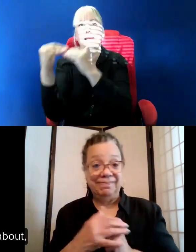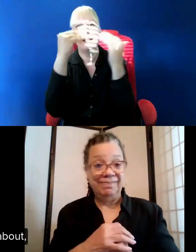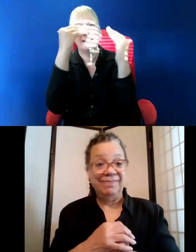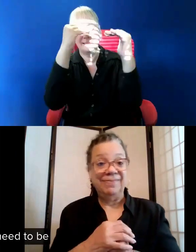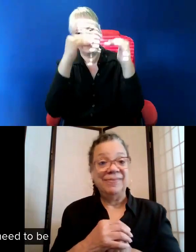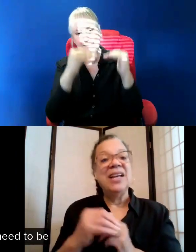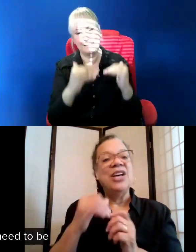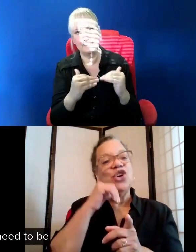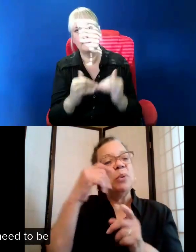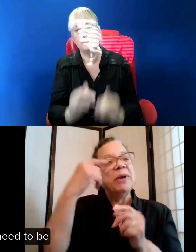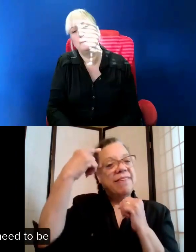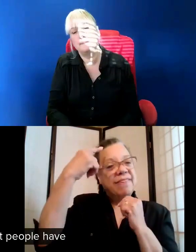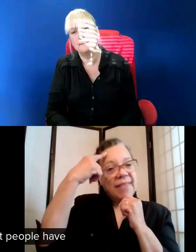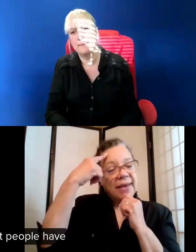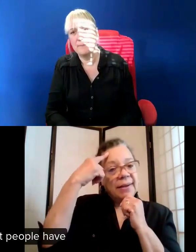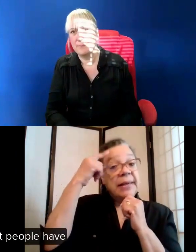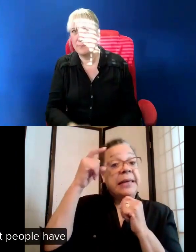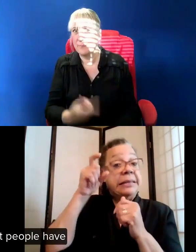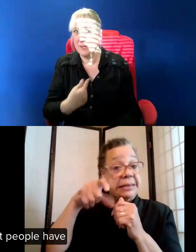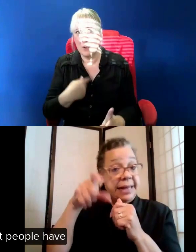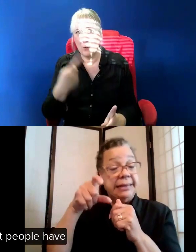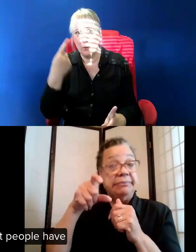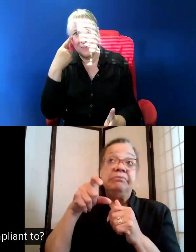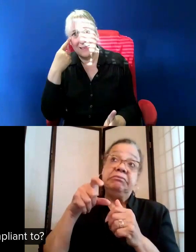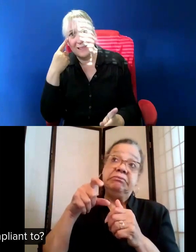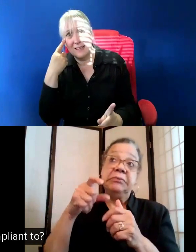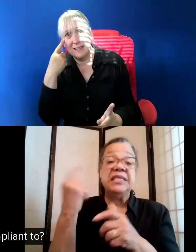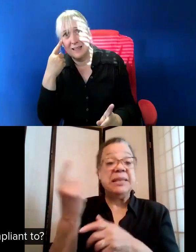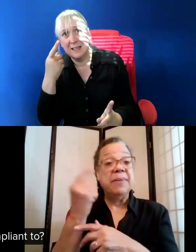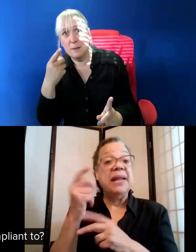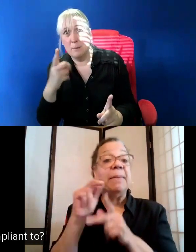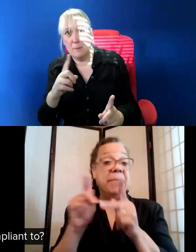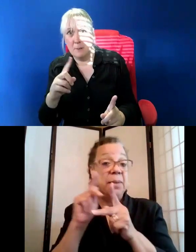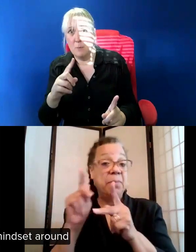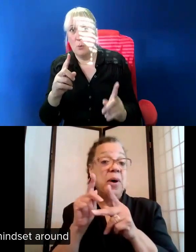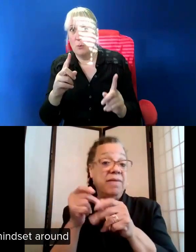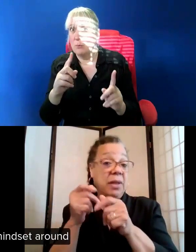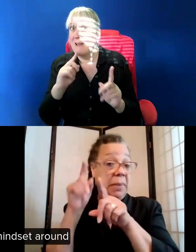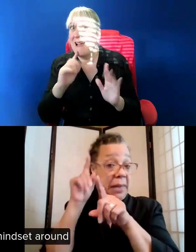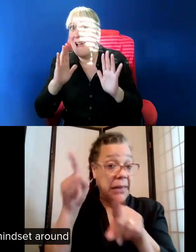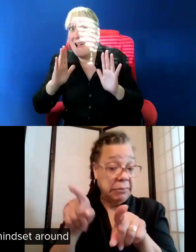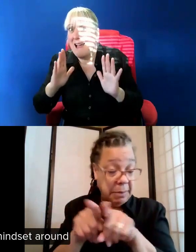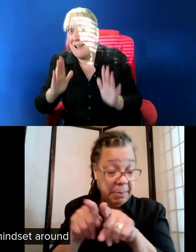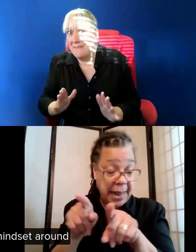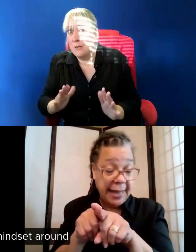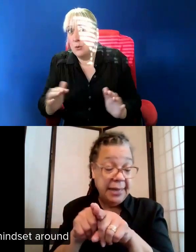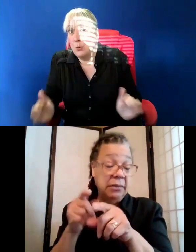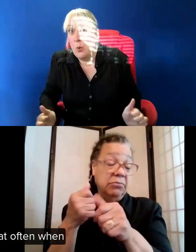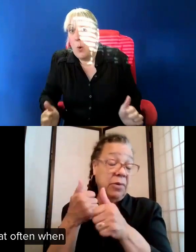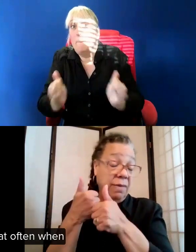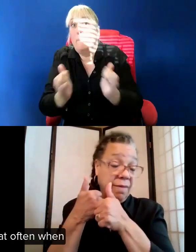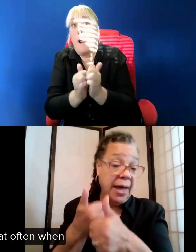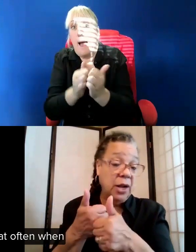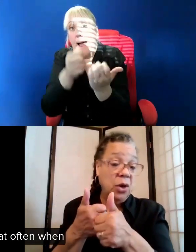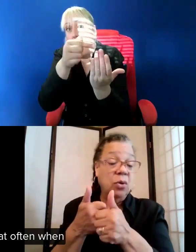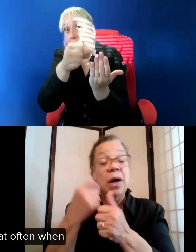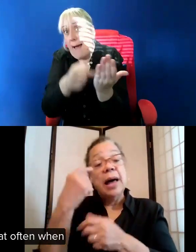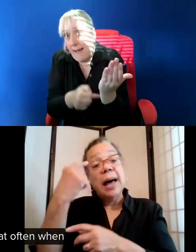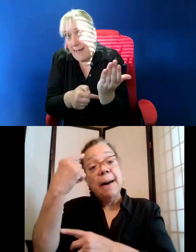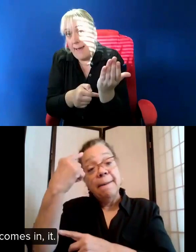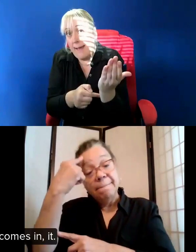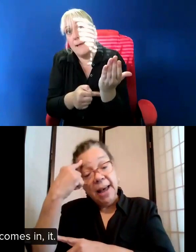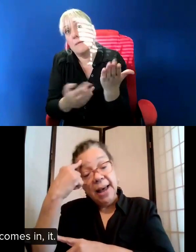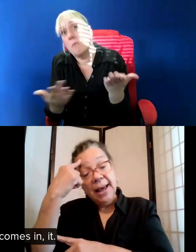think about, does that need to be something that people have to be compliant to? And then our mindset around this work is that often